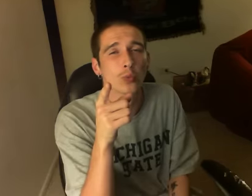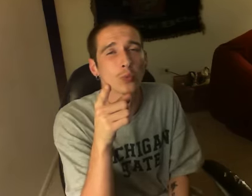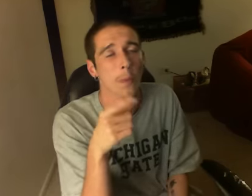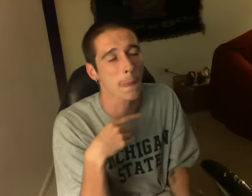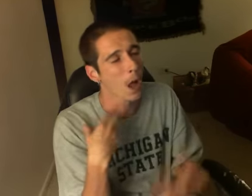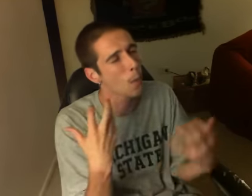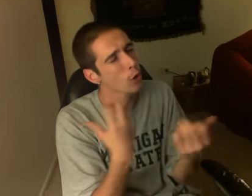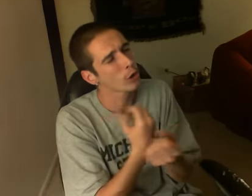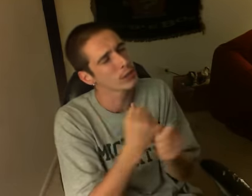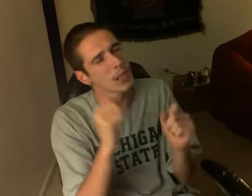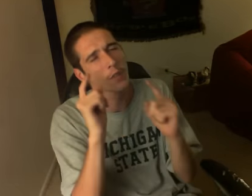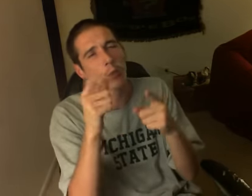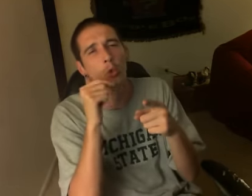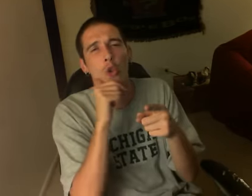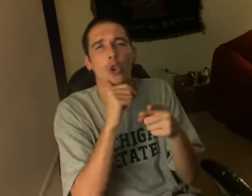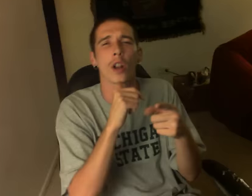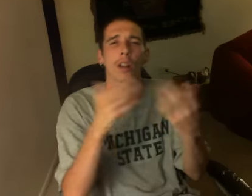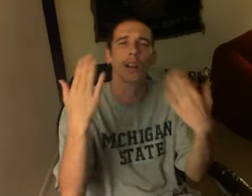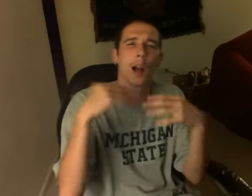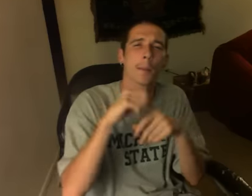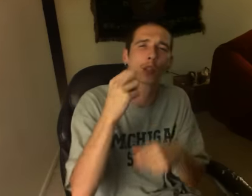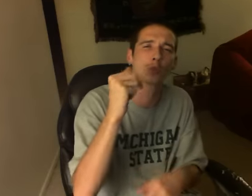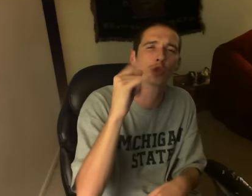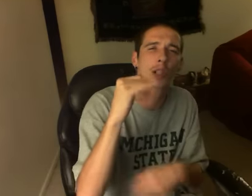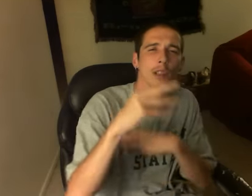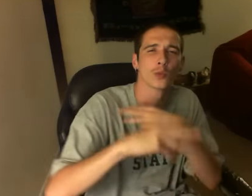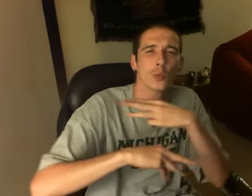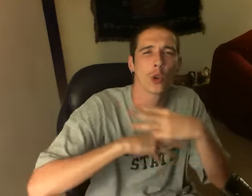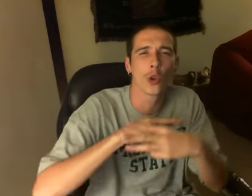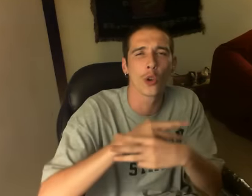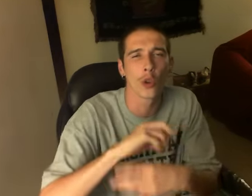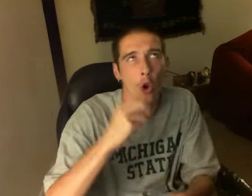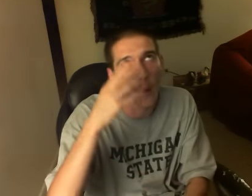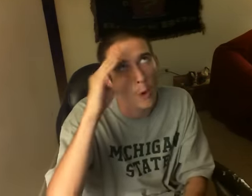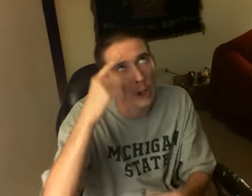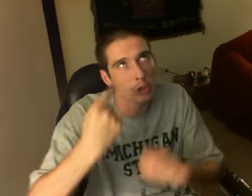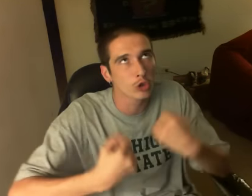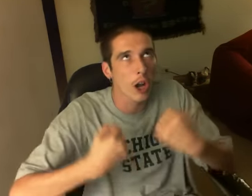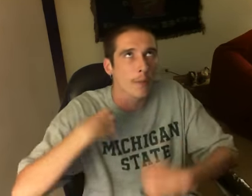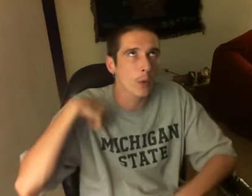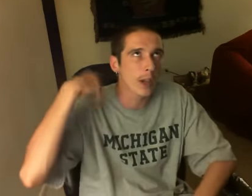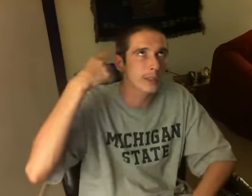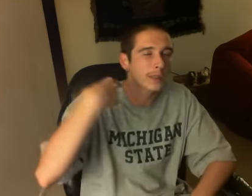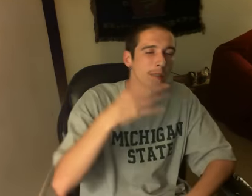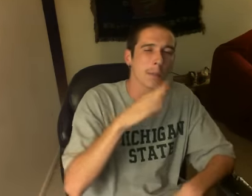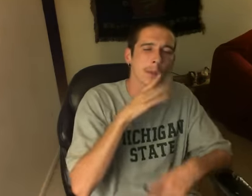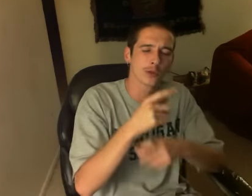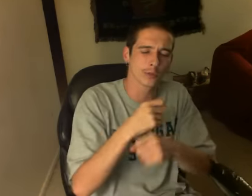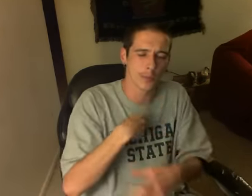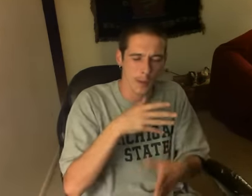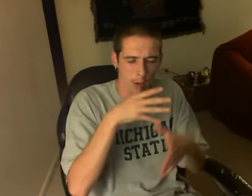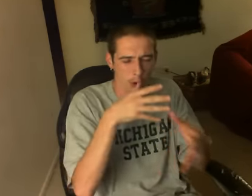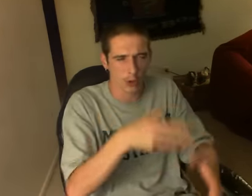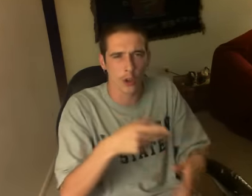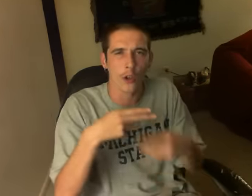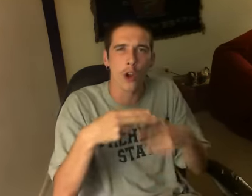you. I wanna save you, girl. Come be in Shady's world. Oh boy, you drive me crazy. Bitch, you make me call